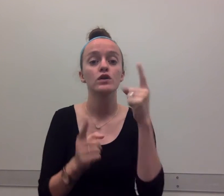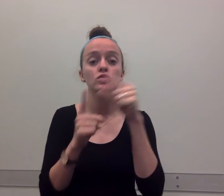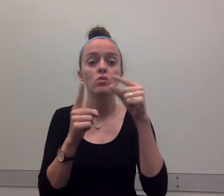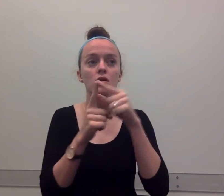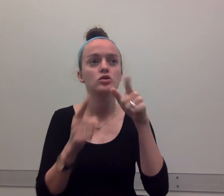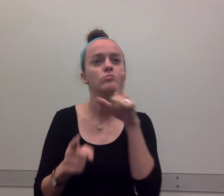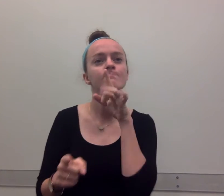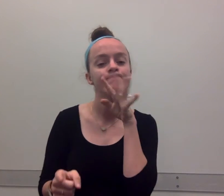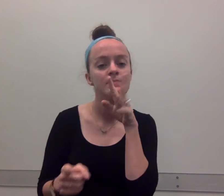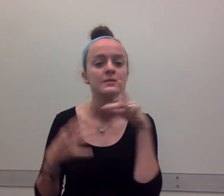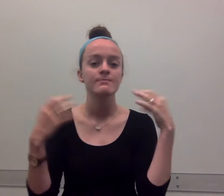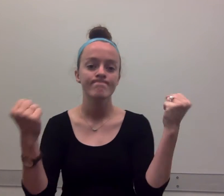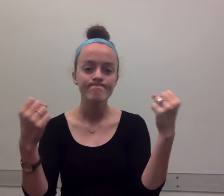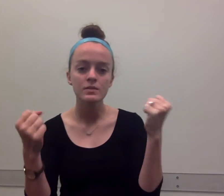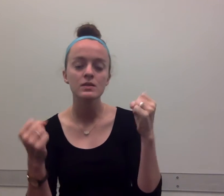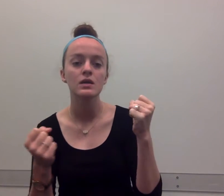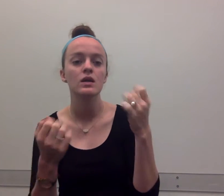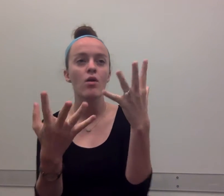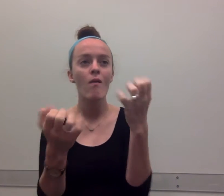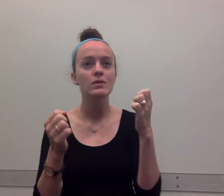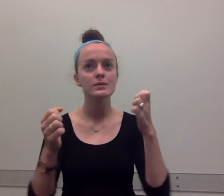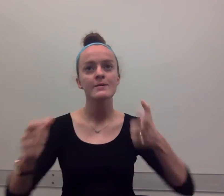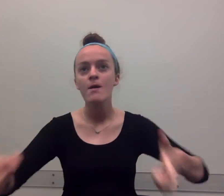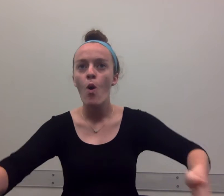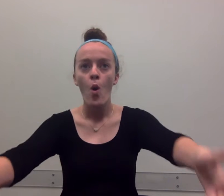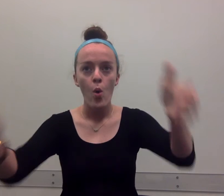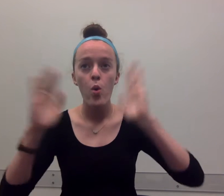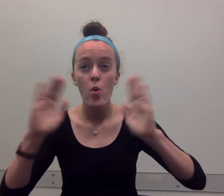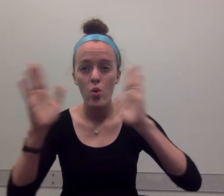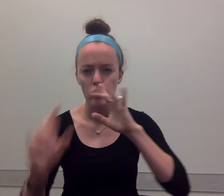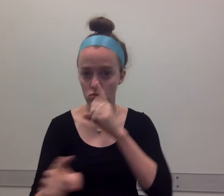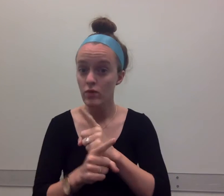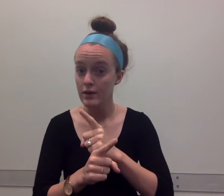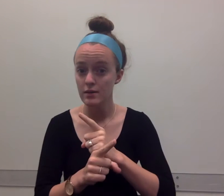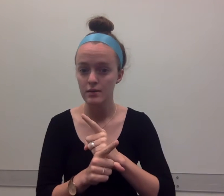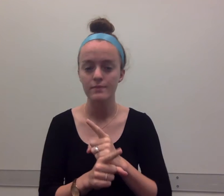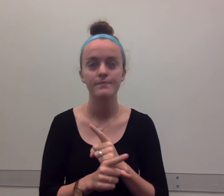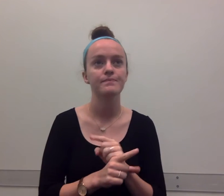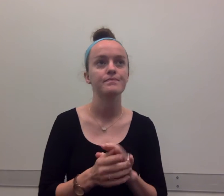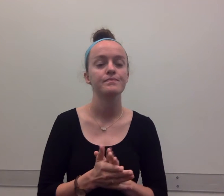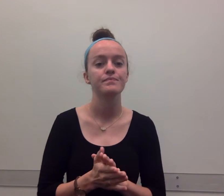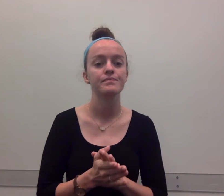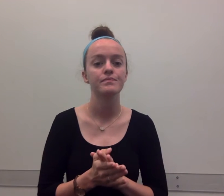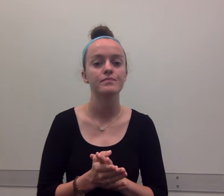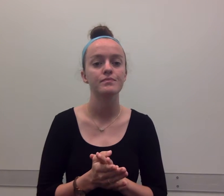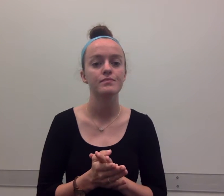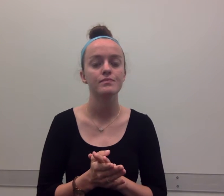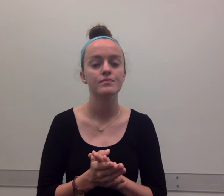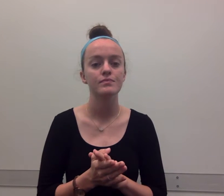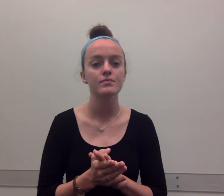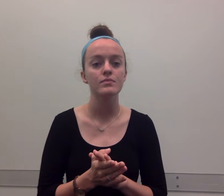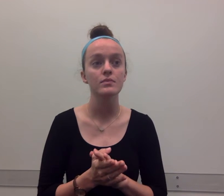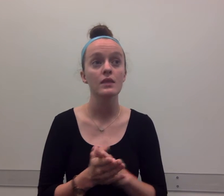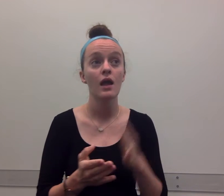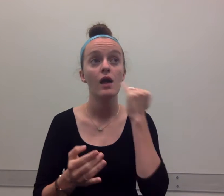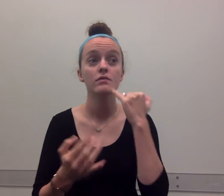the attention of your audience. So once you have your audience, you want to make sure that you keep them there, but you